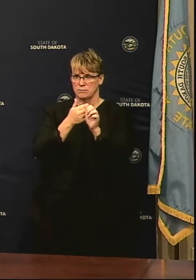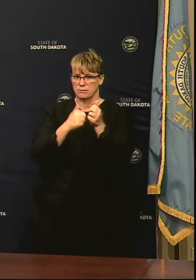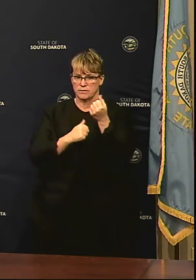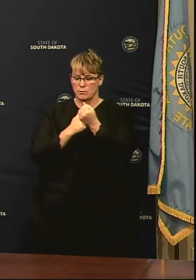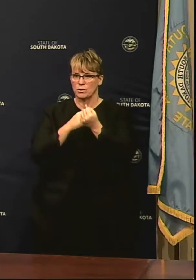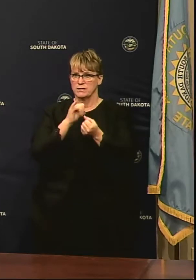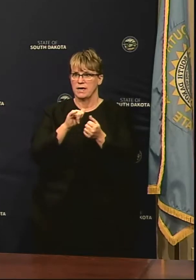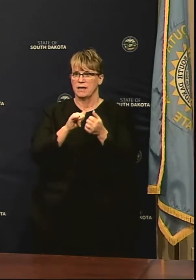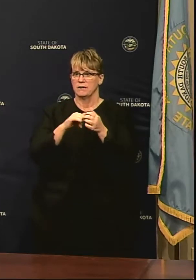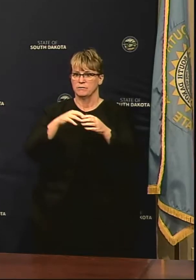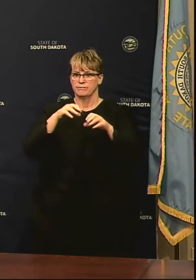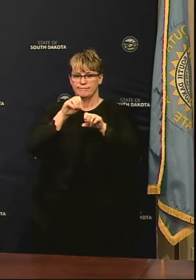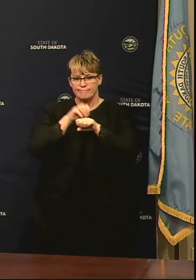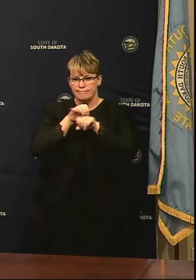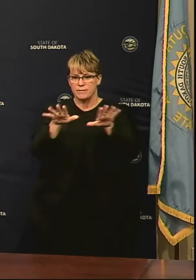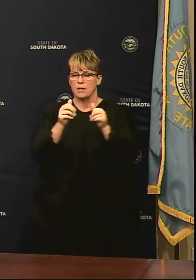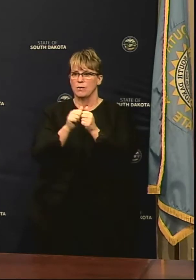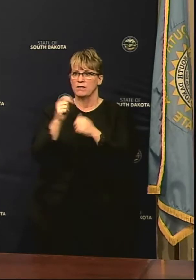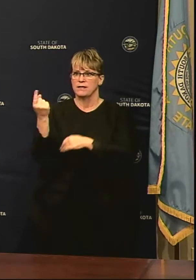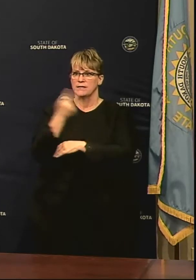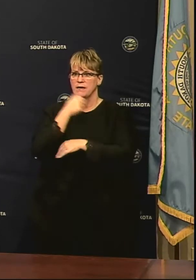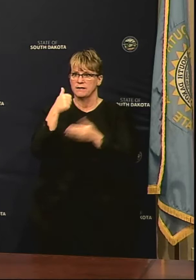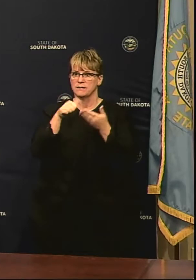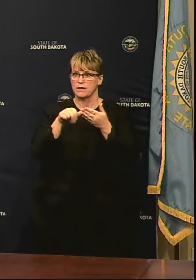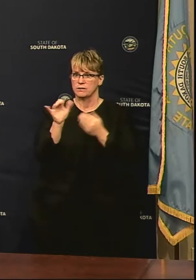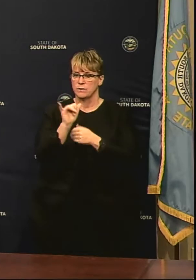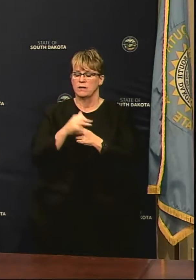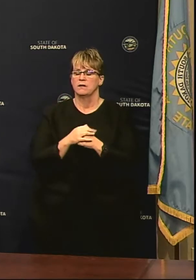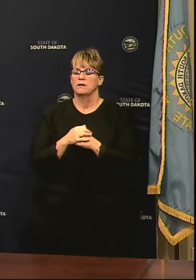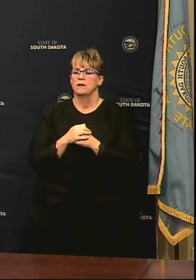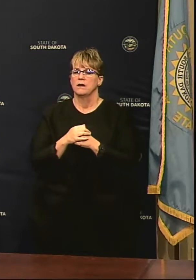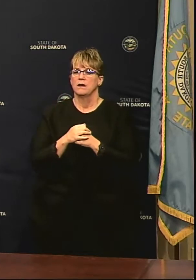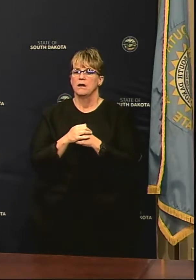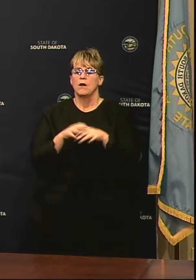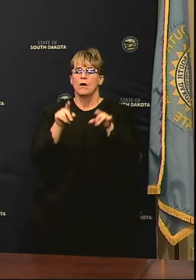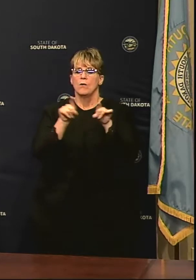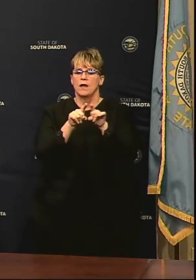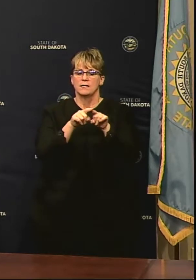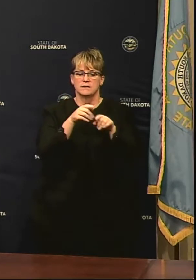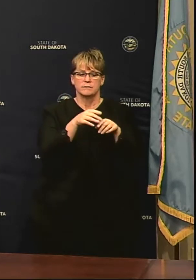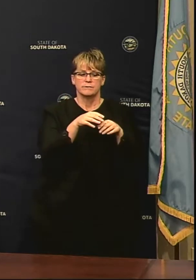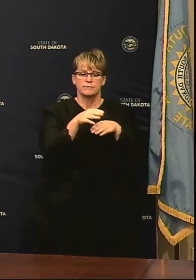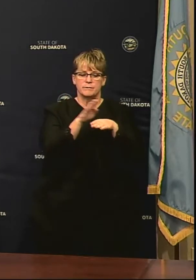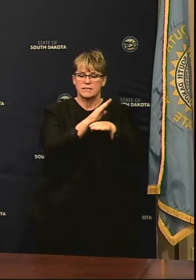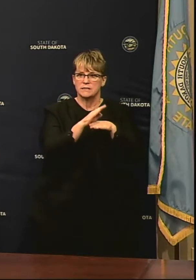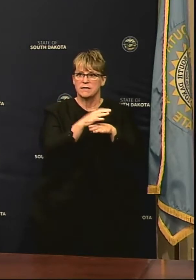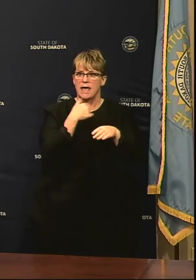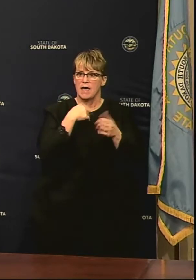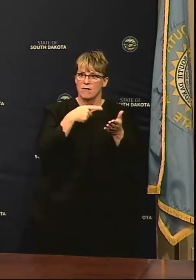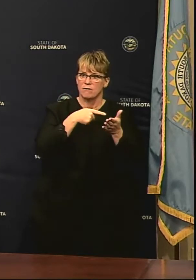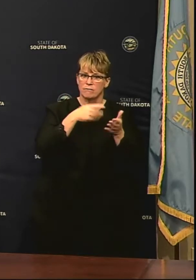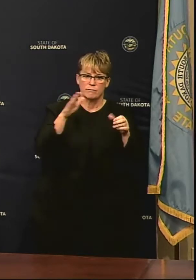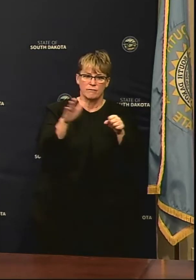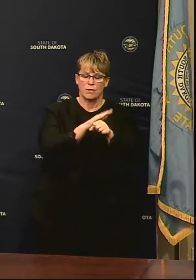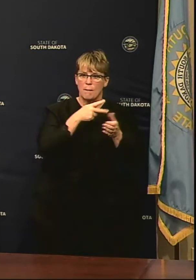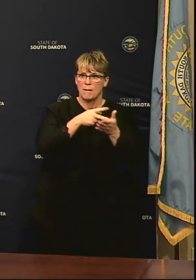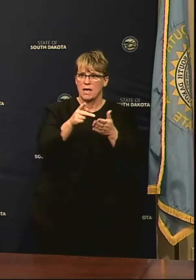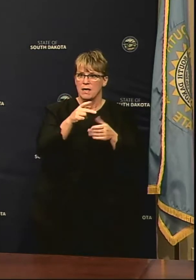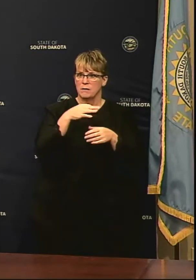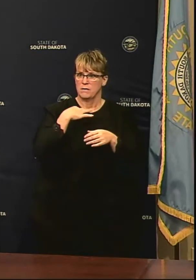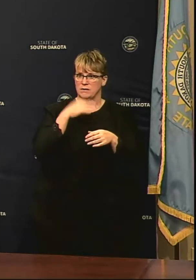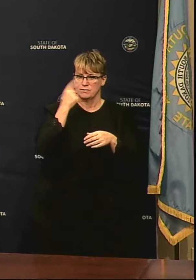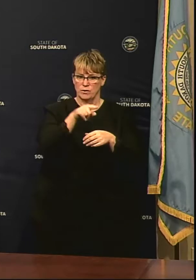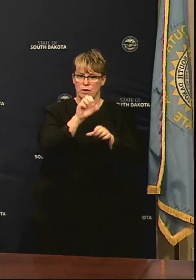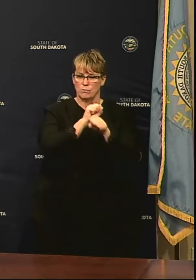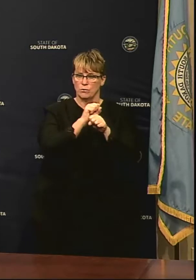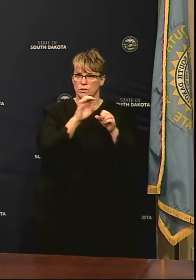virus, and it's based on the date of this letter as well. We're also asking that Smithfield continue to provide full pay and benefits for its employees during